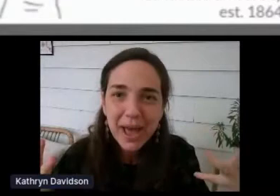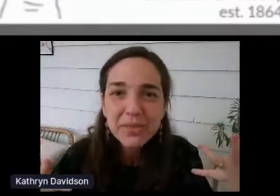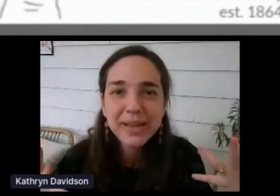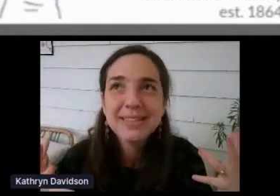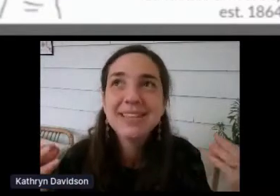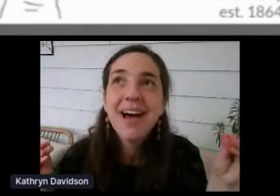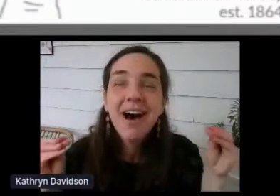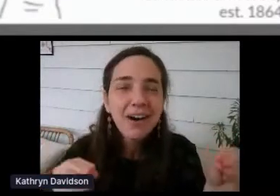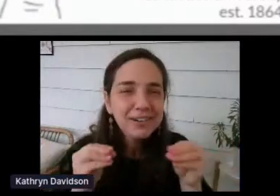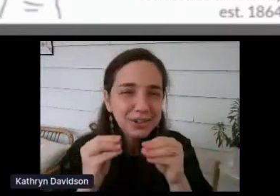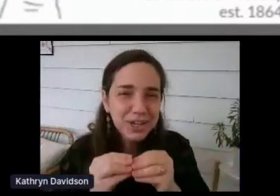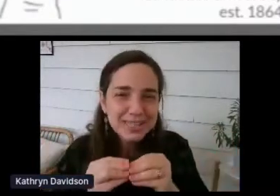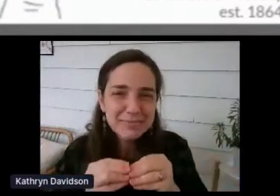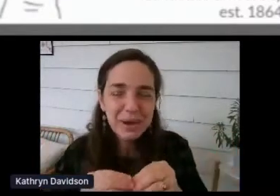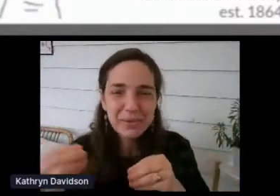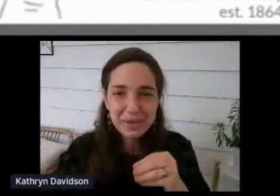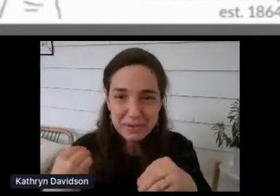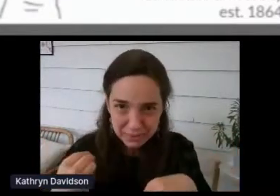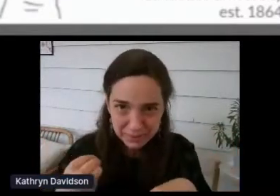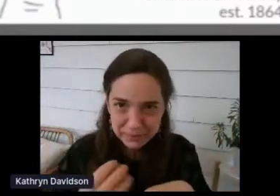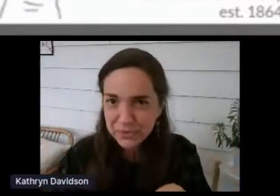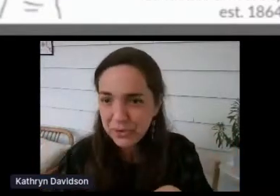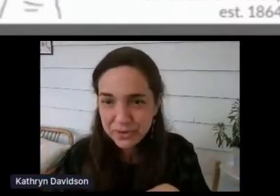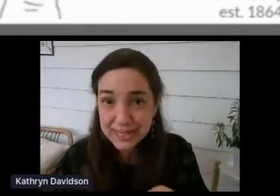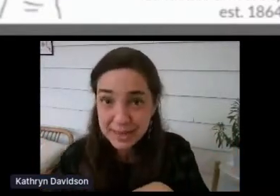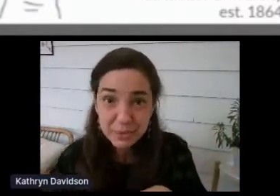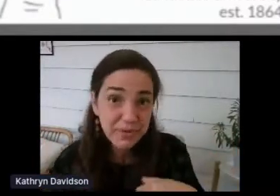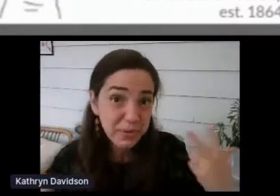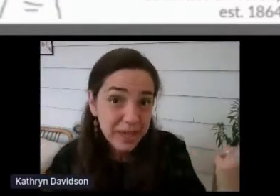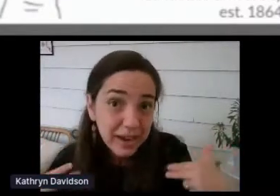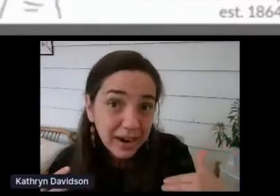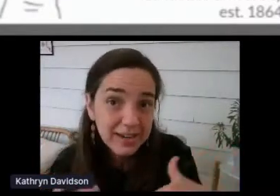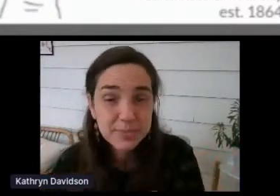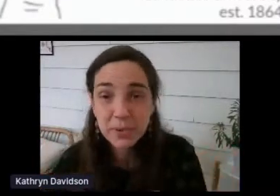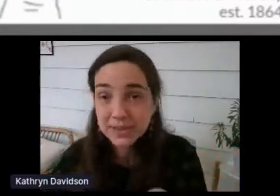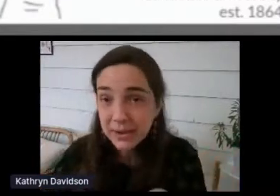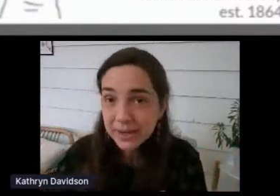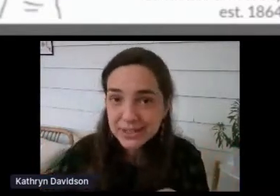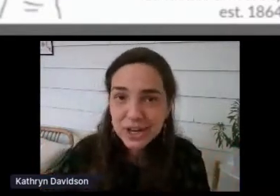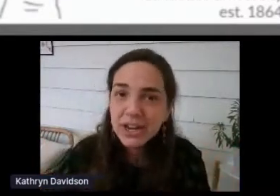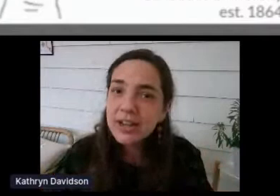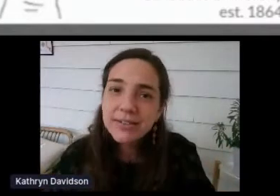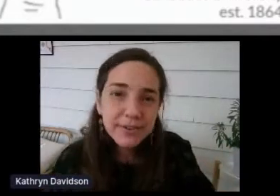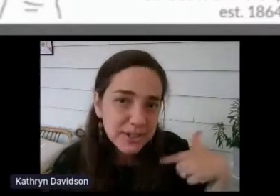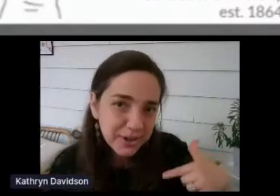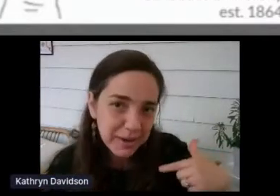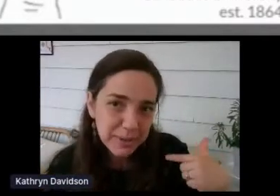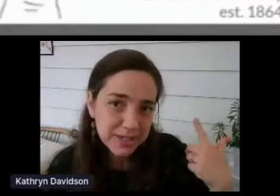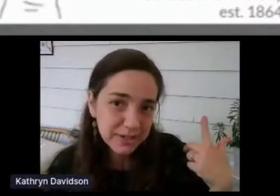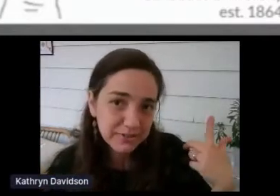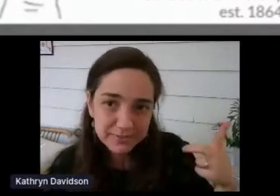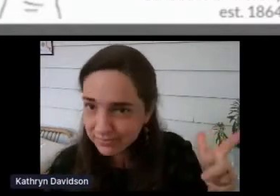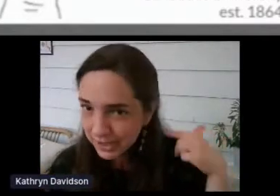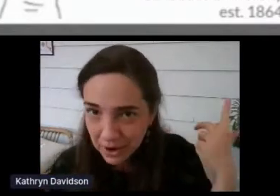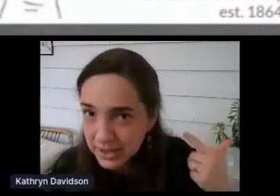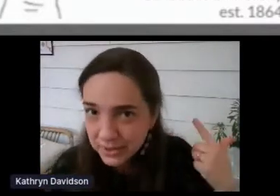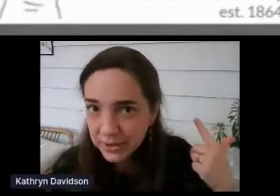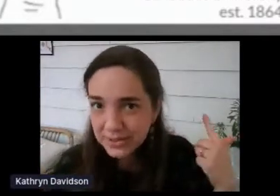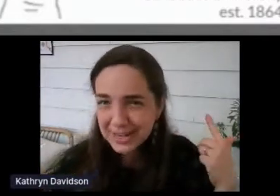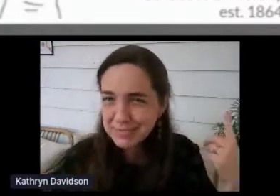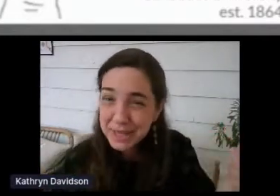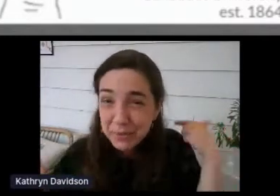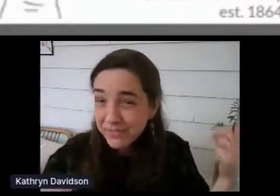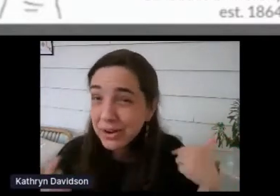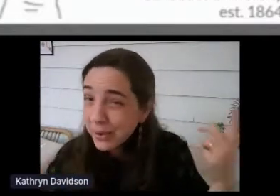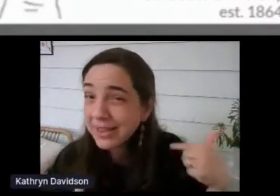neural pathways aren't just about the input. So for example, if you hear a spoken language, first you get input to your auditory